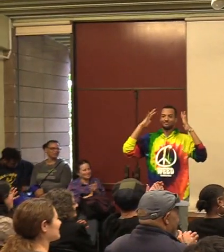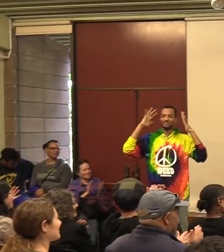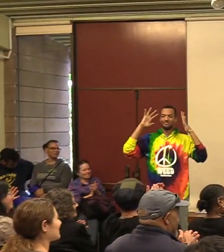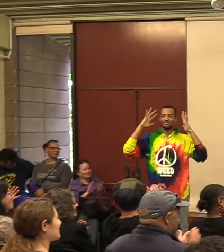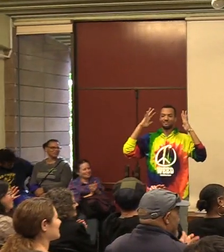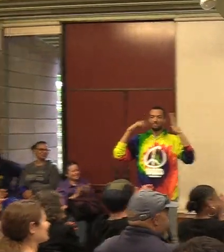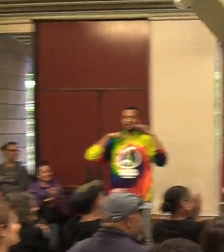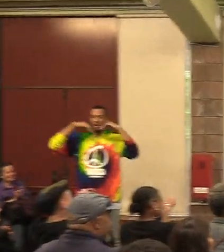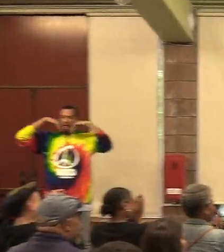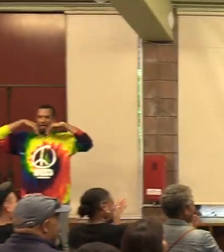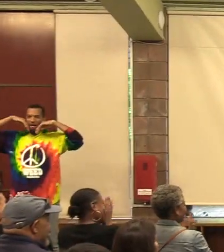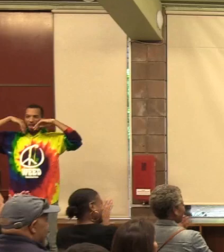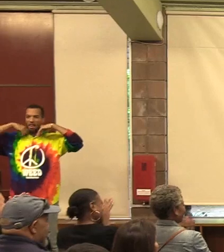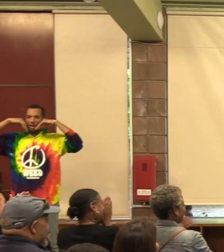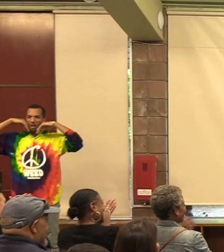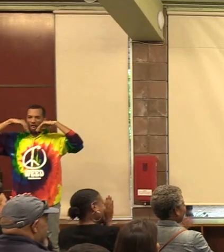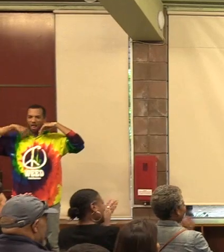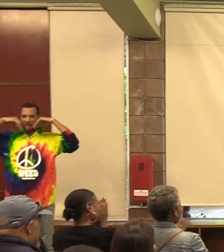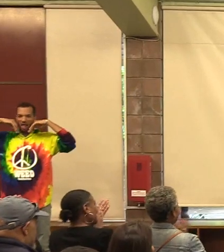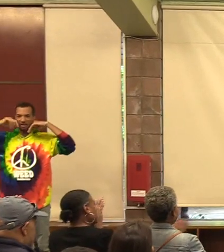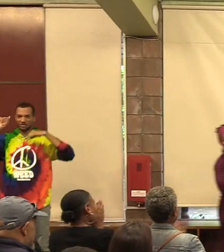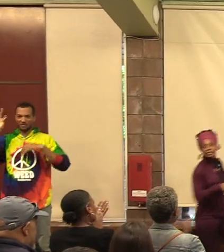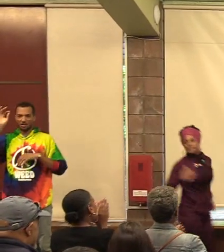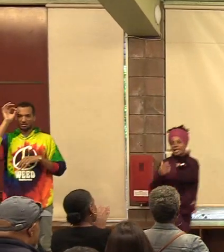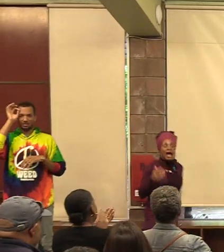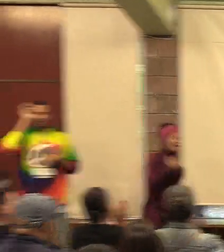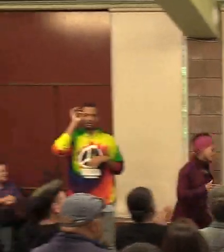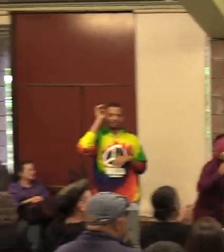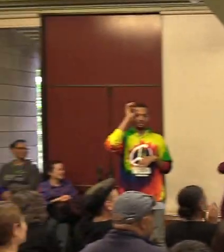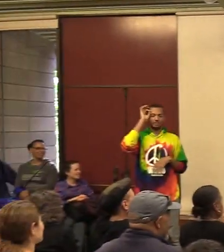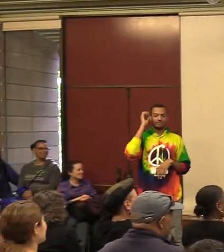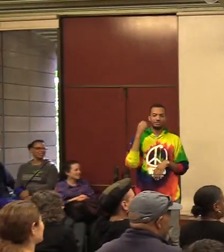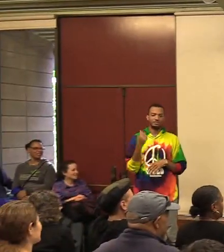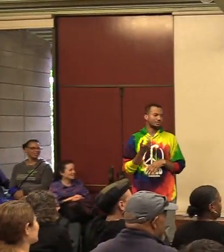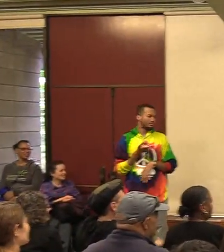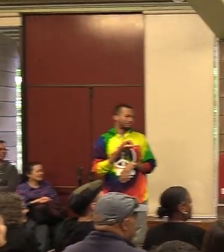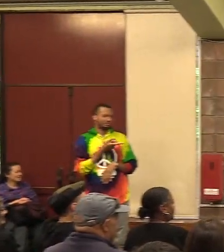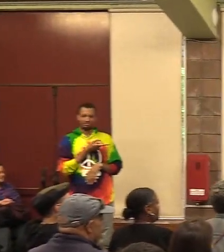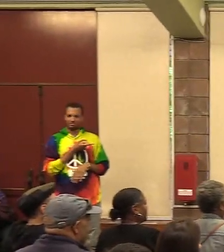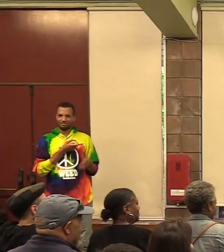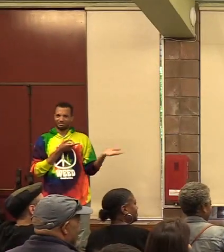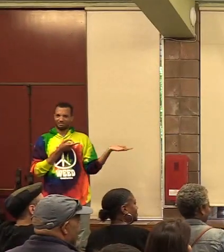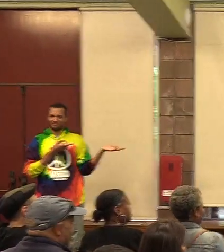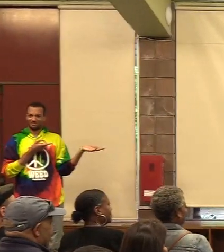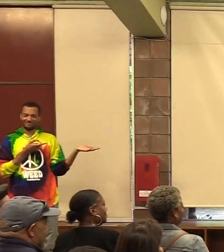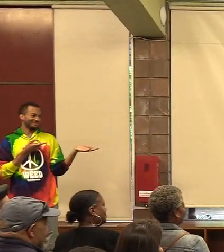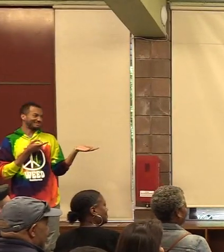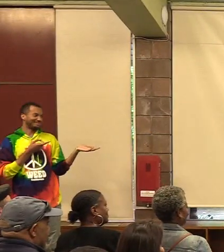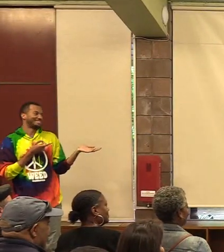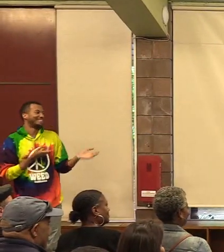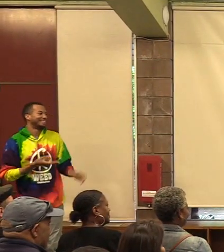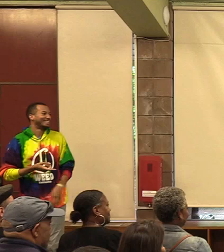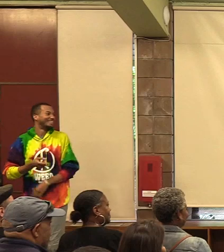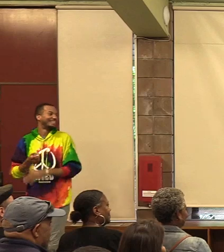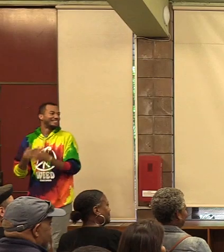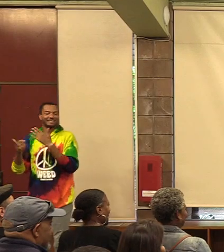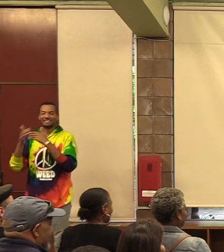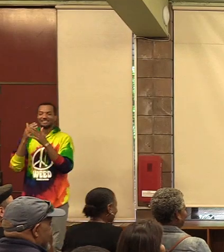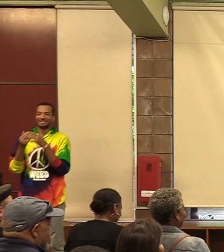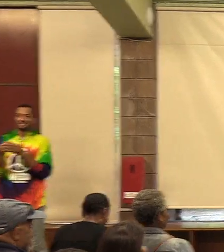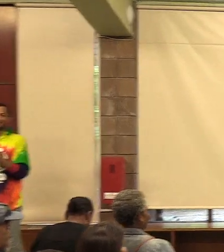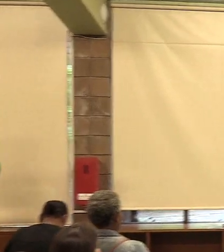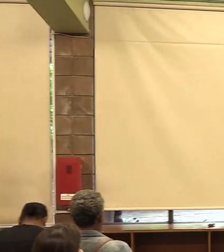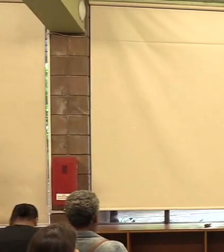Oh, yeah. Book? Guess what? Yeah. I have a book. Yeah. I have a book. It's called Cash In on